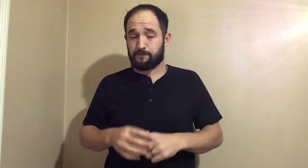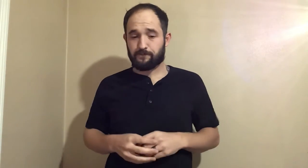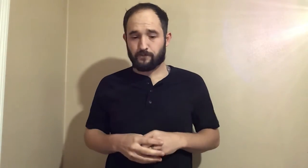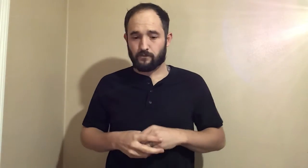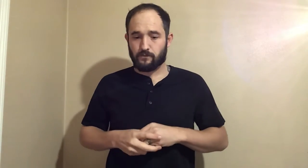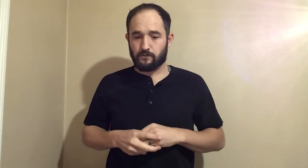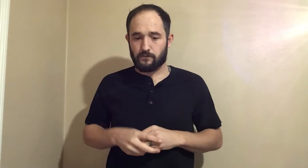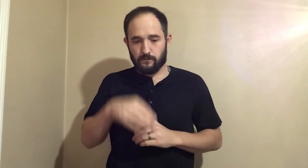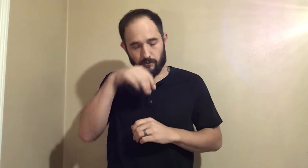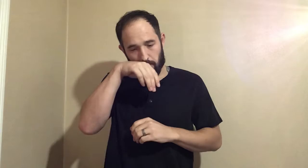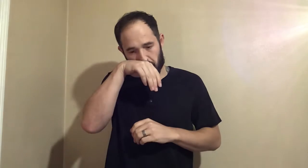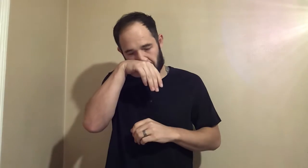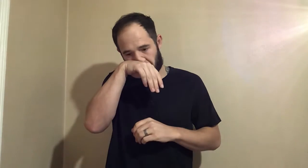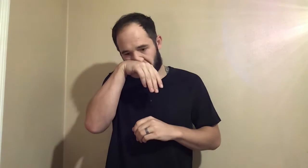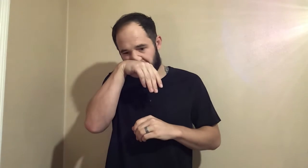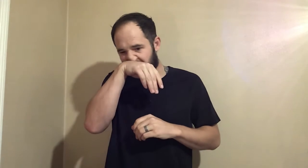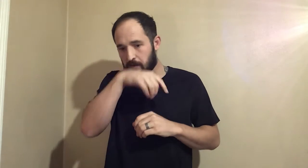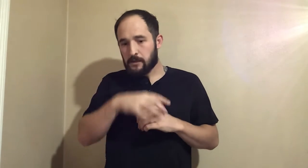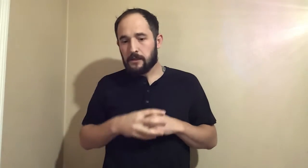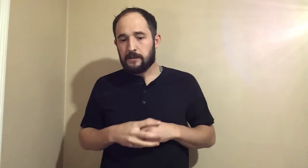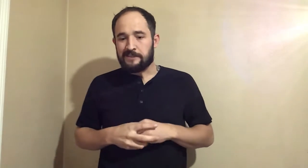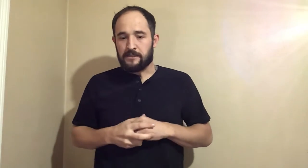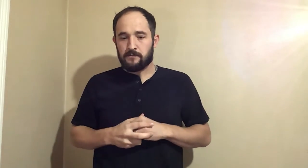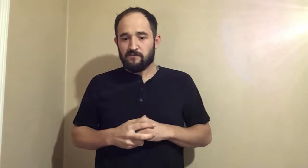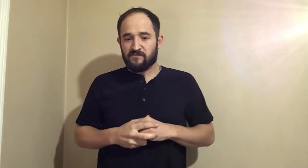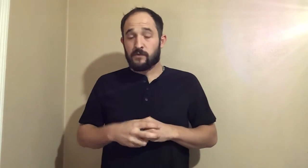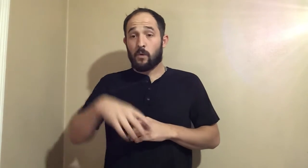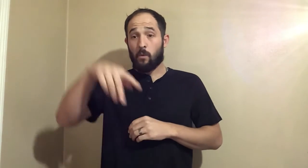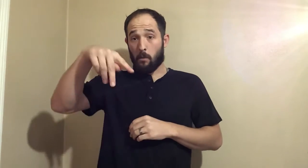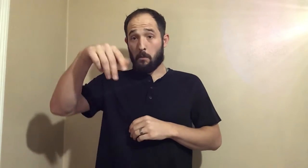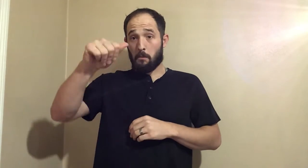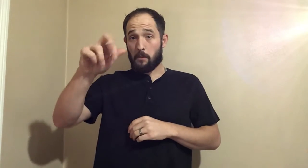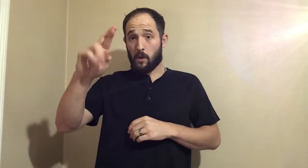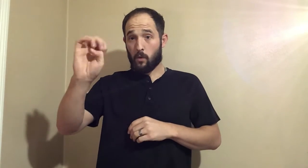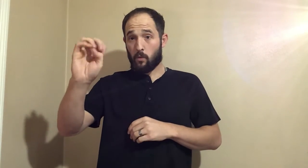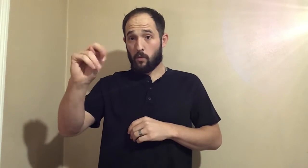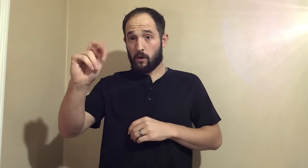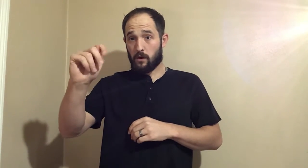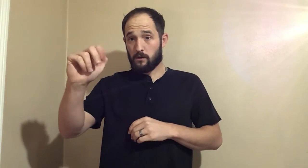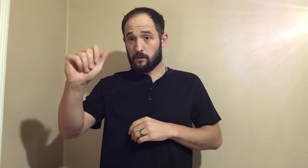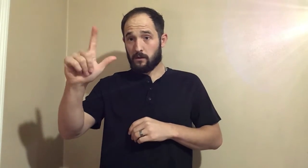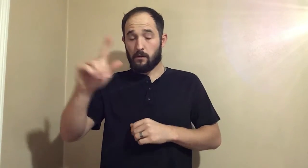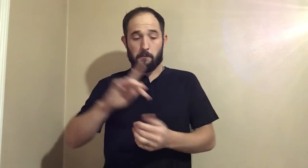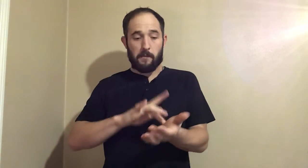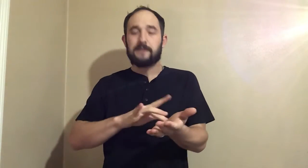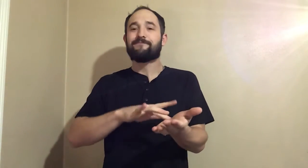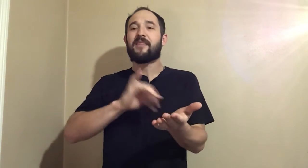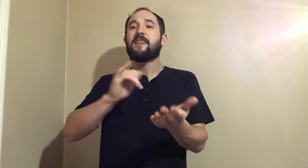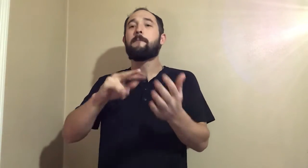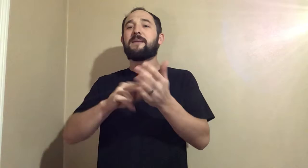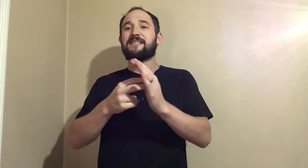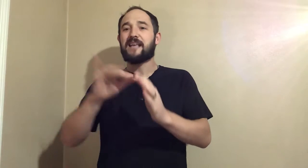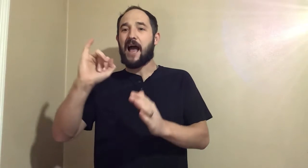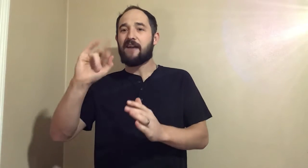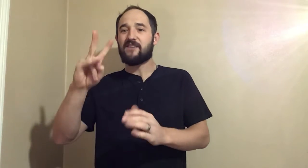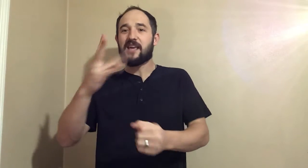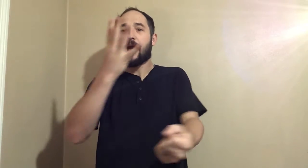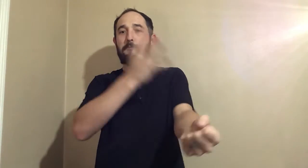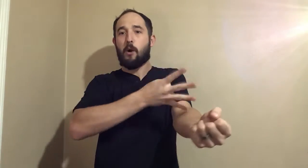So parenteral medications are IV administration. Local means a patch,